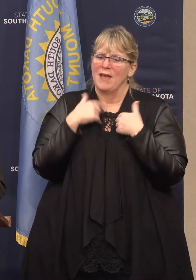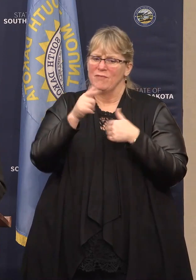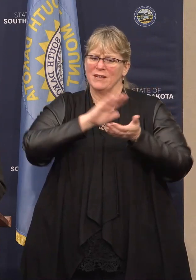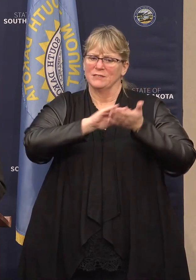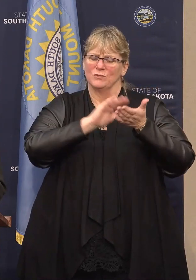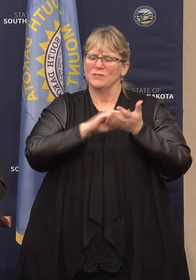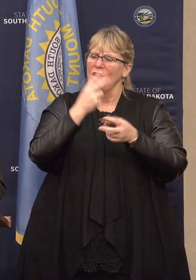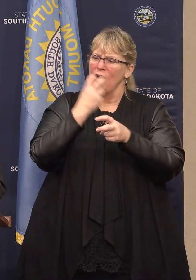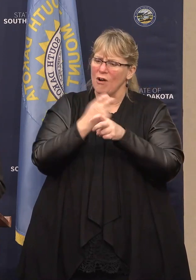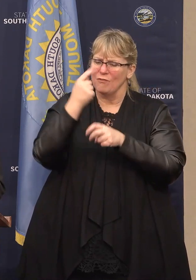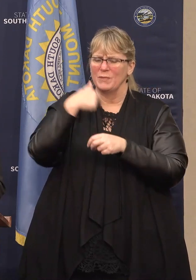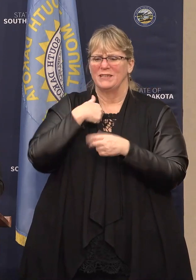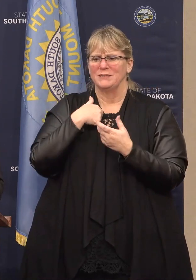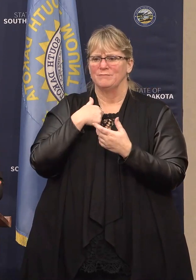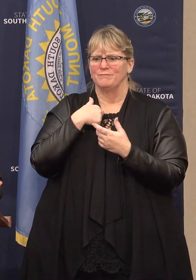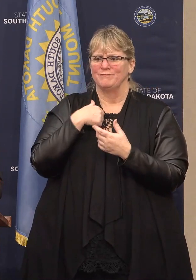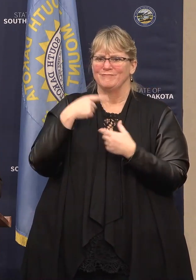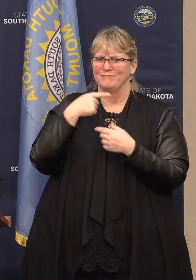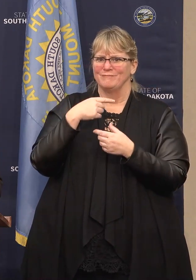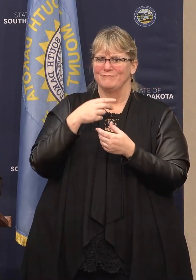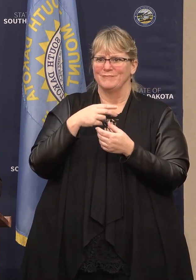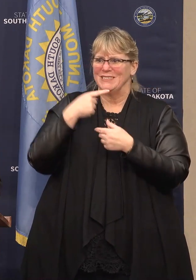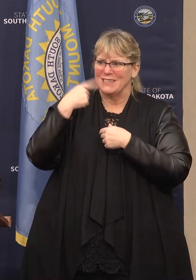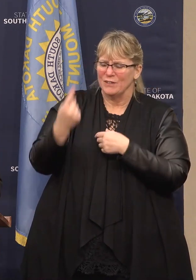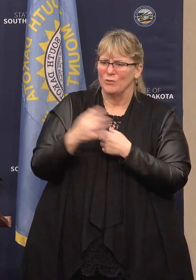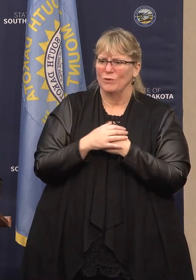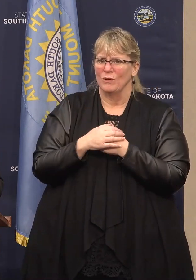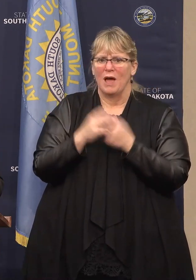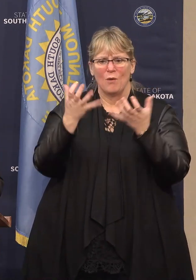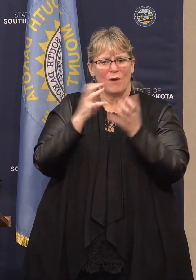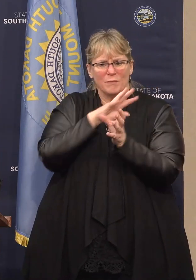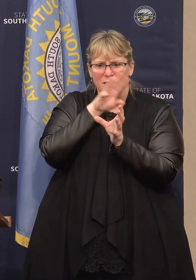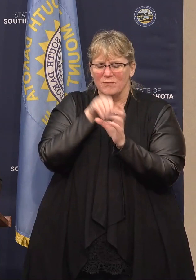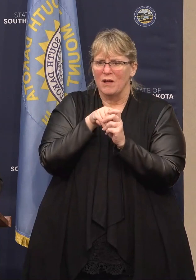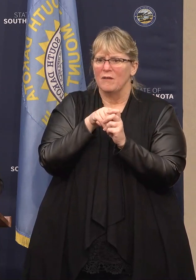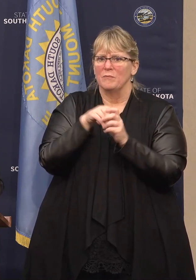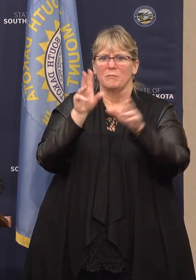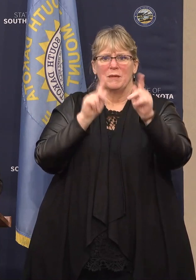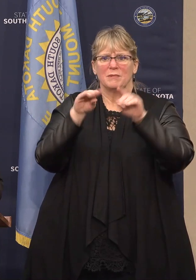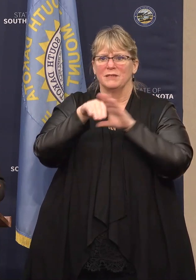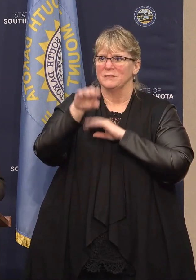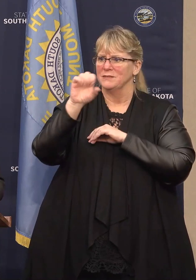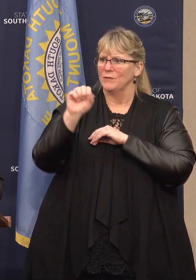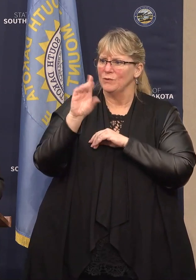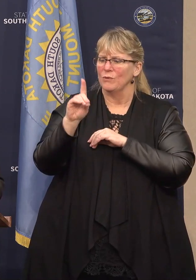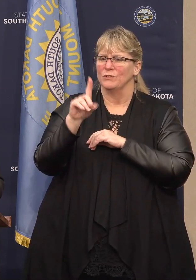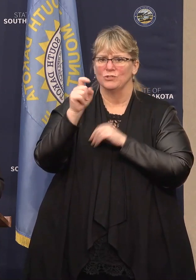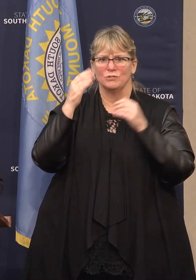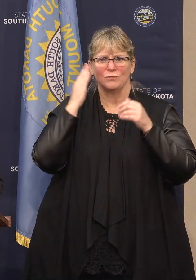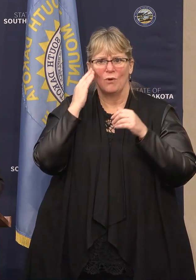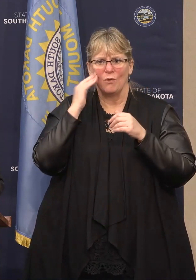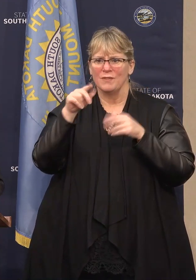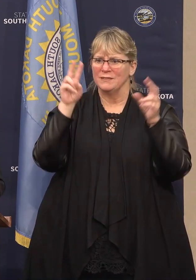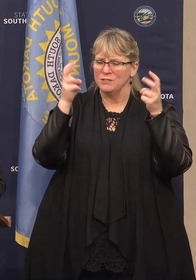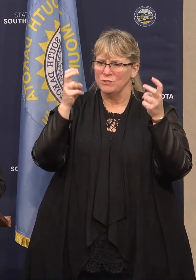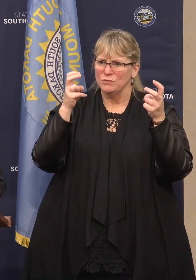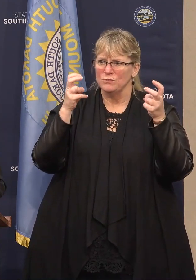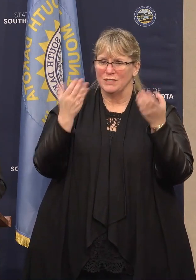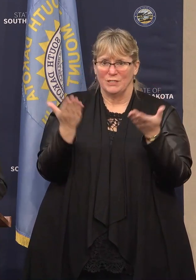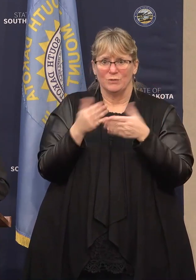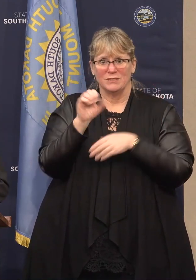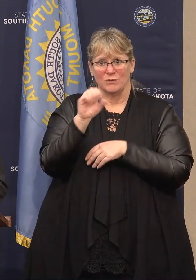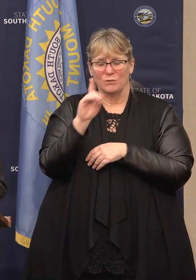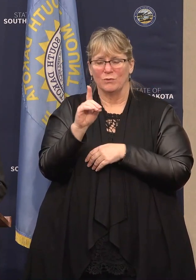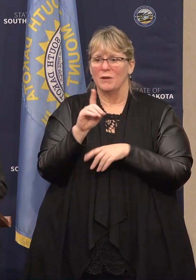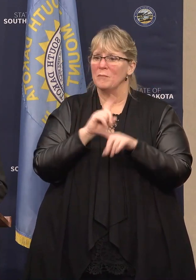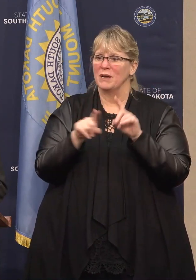So it's hard for me to weigh in because I want to be transparent. I think the public deserves to know this issue, but yet I